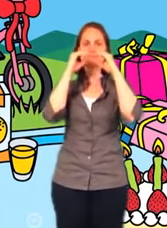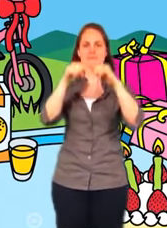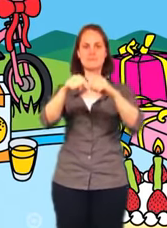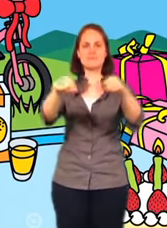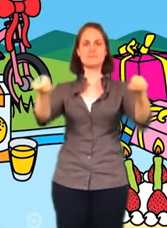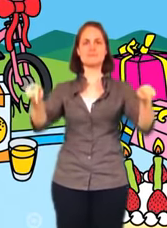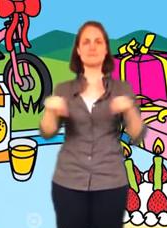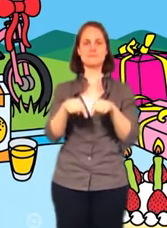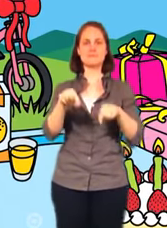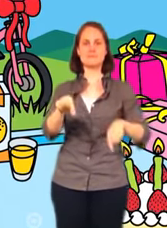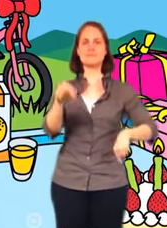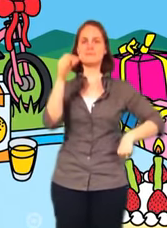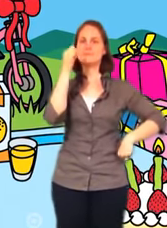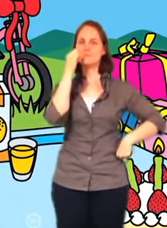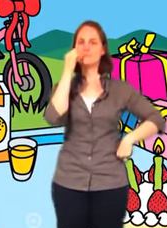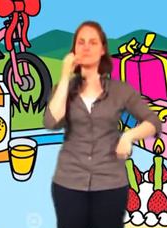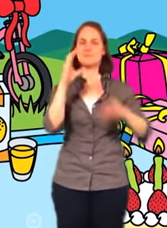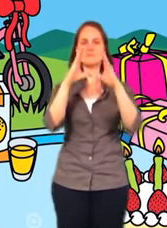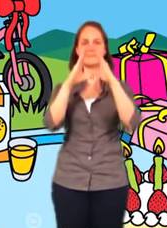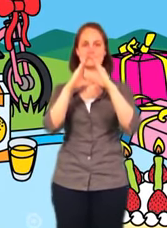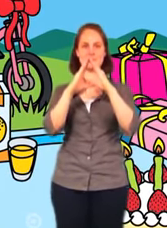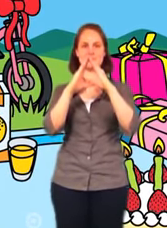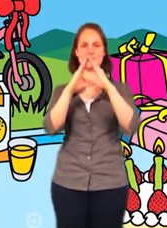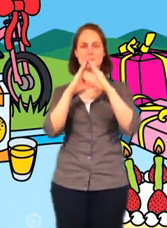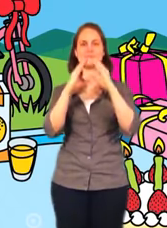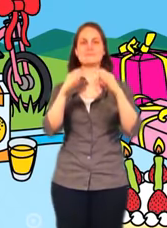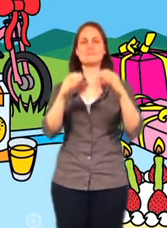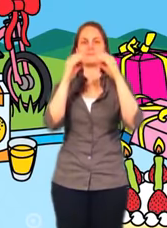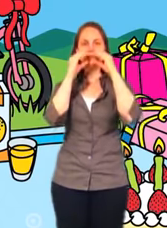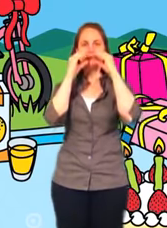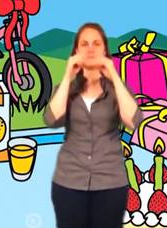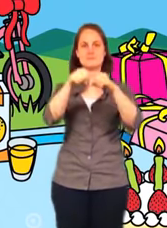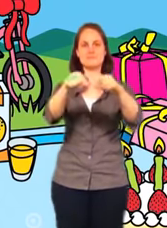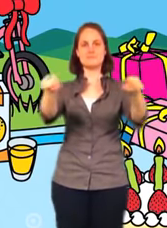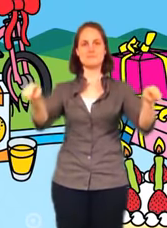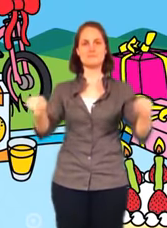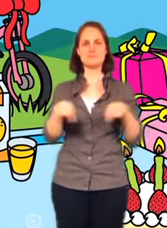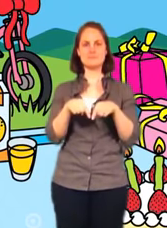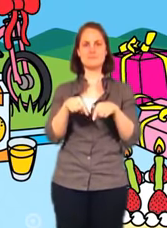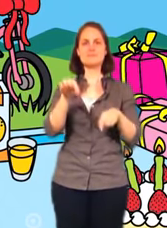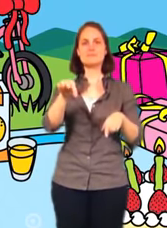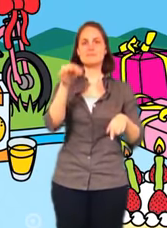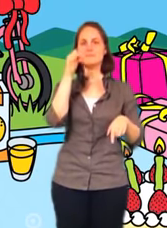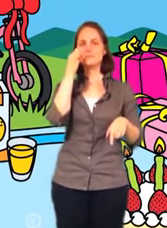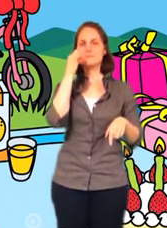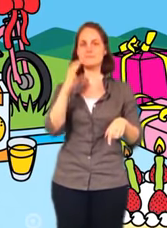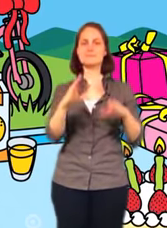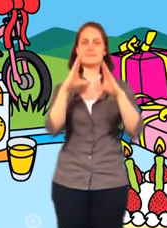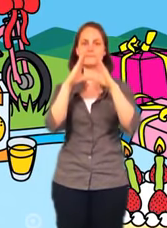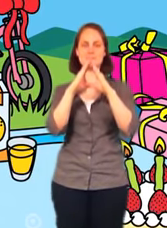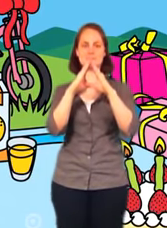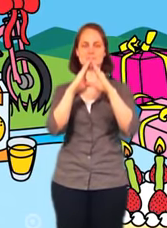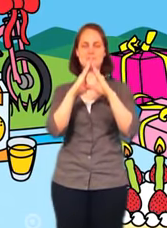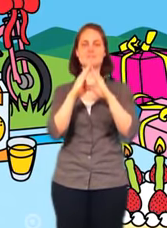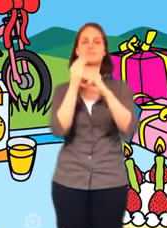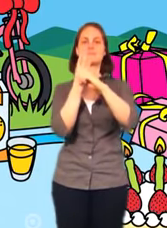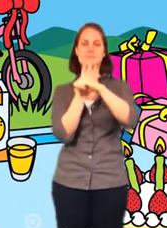Sandwich, pizza, chips, strawberry. Sandwich, pizza, chips, strawberry.